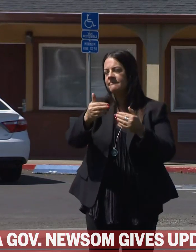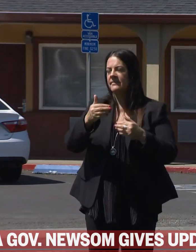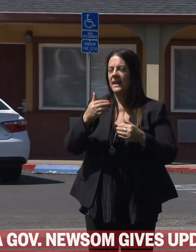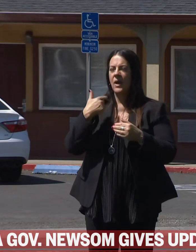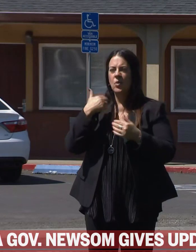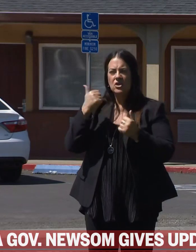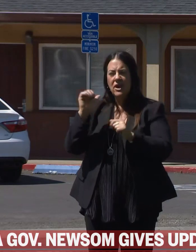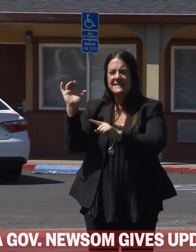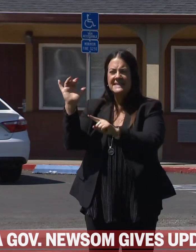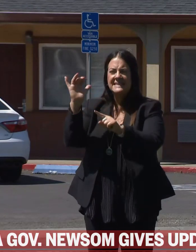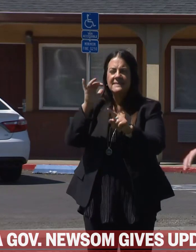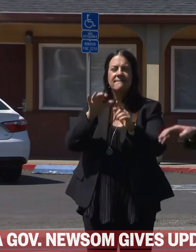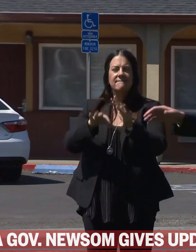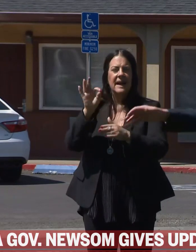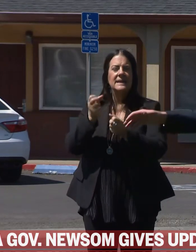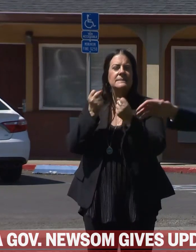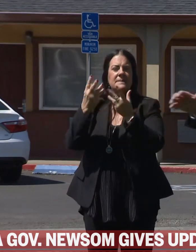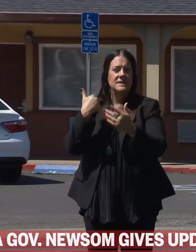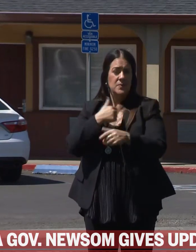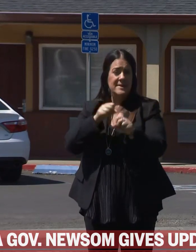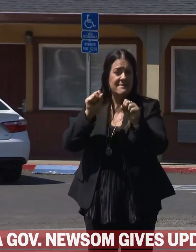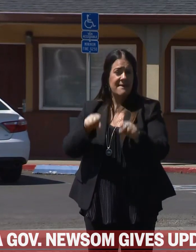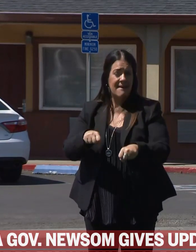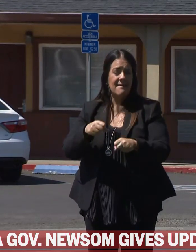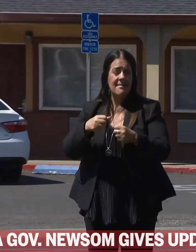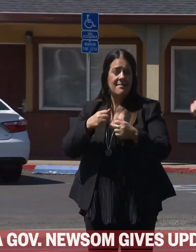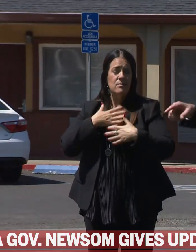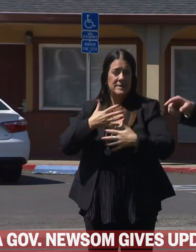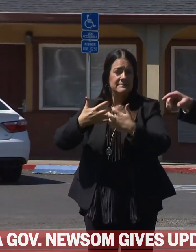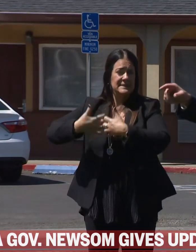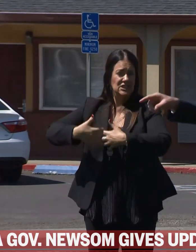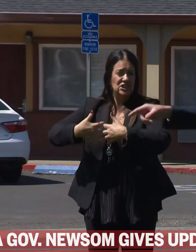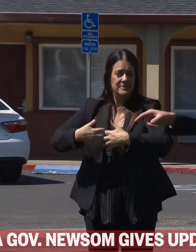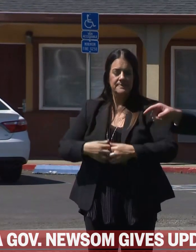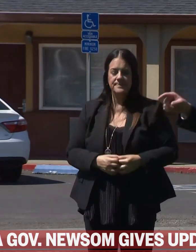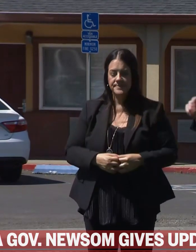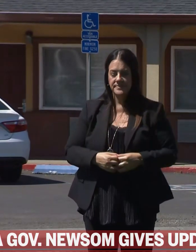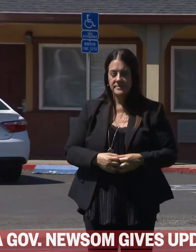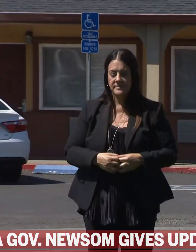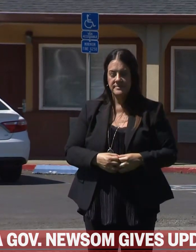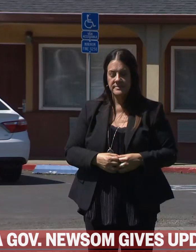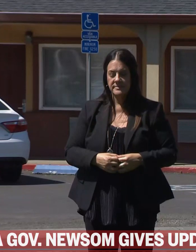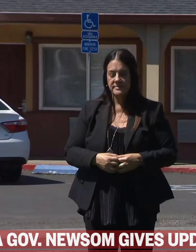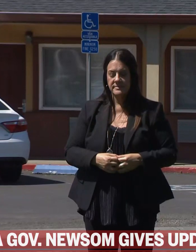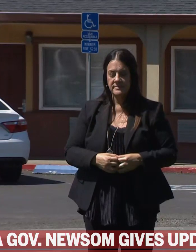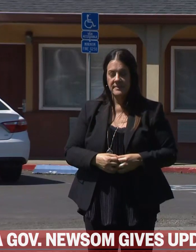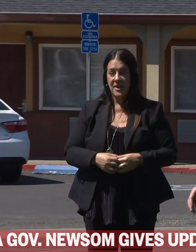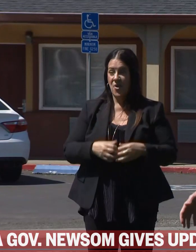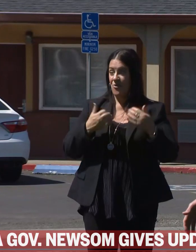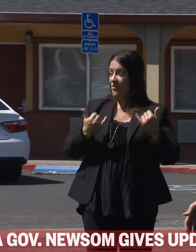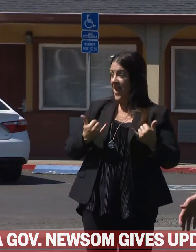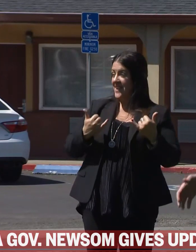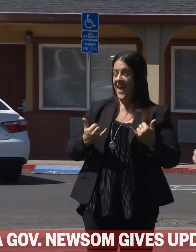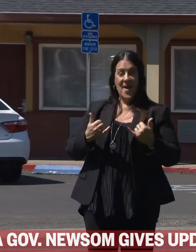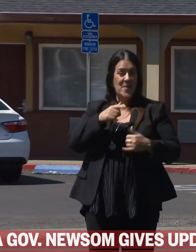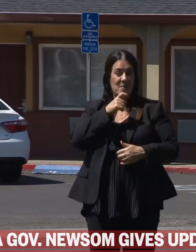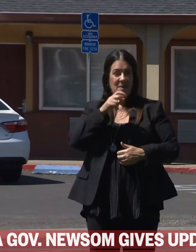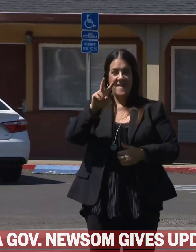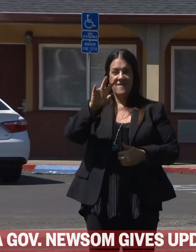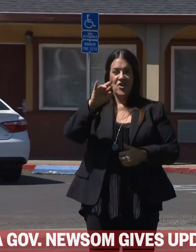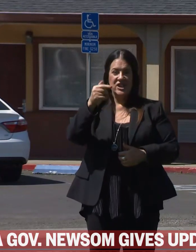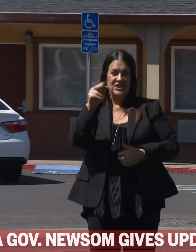we can. And final point, Virgin Orbit is in our office as I speak, and they're showing